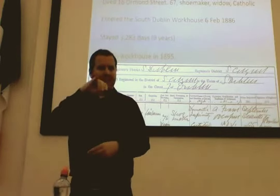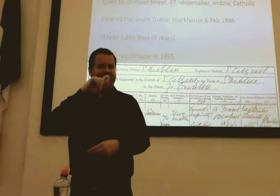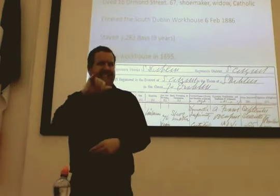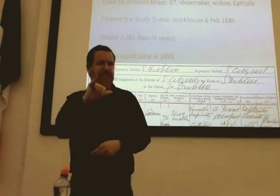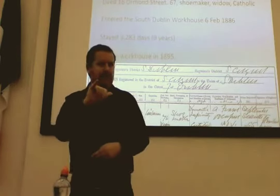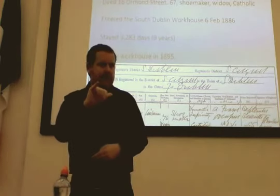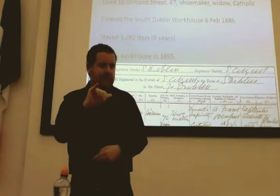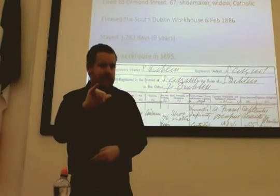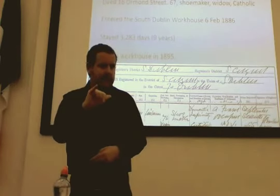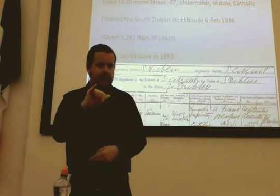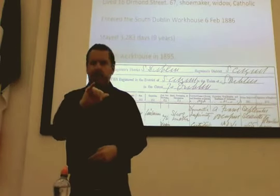And he had an infirmity.